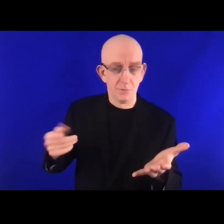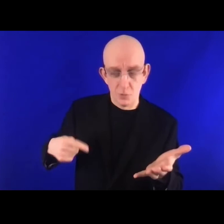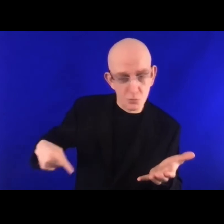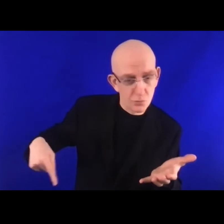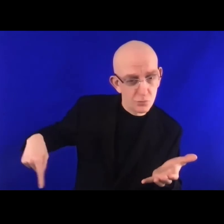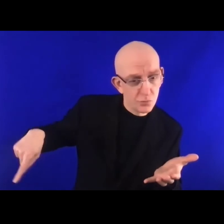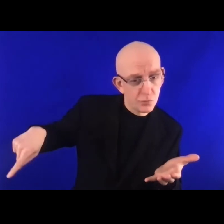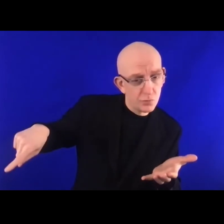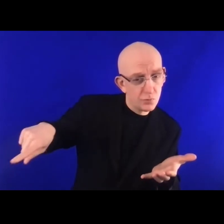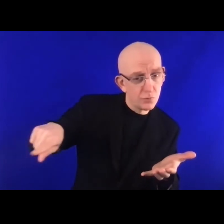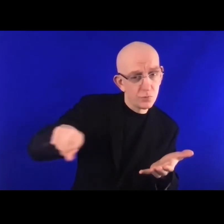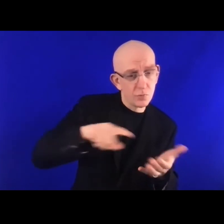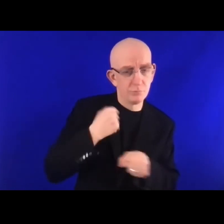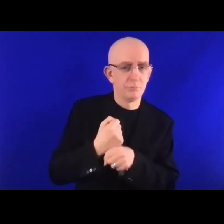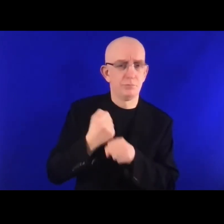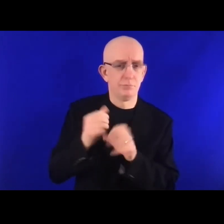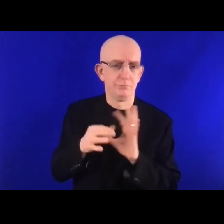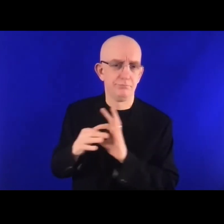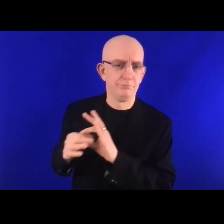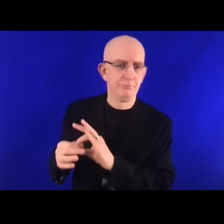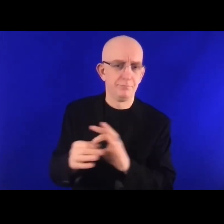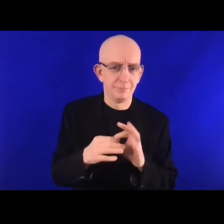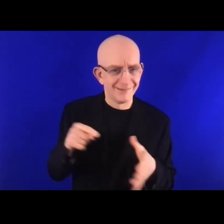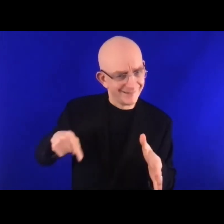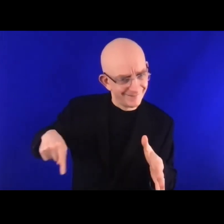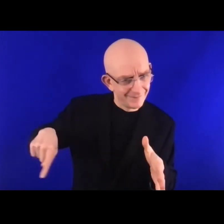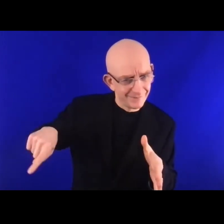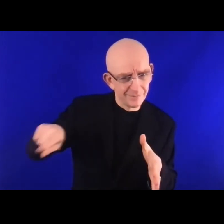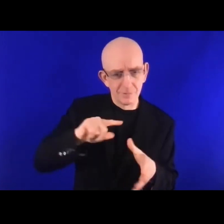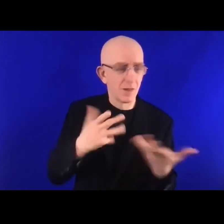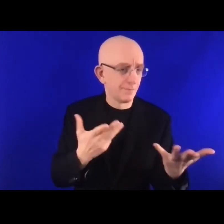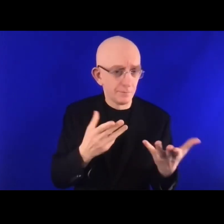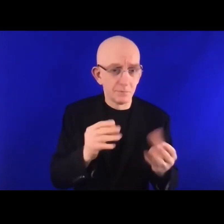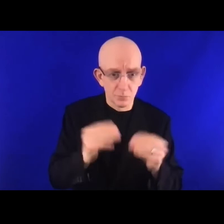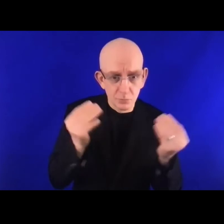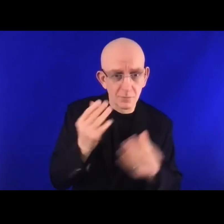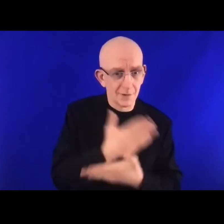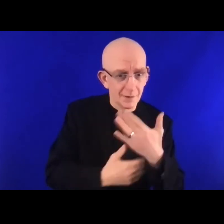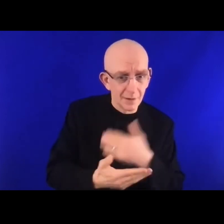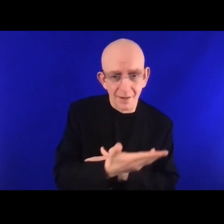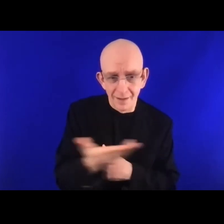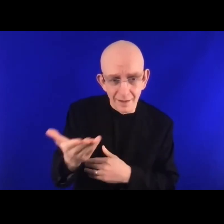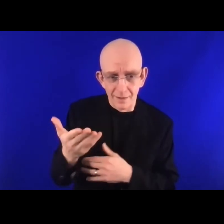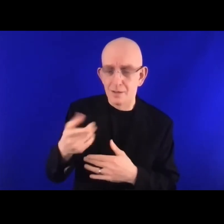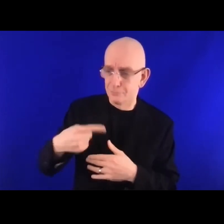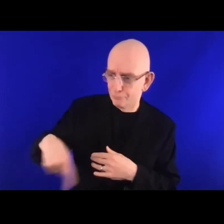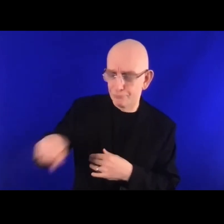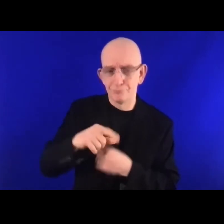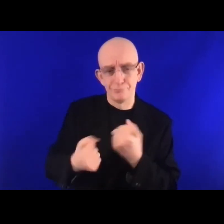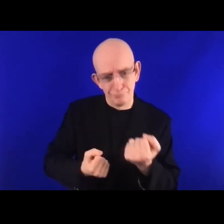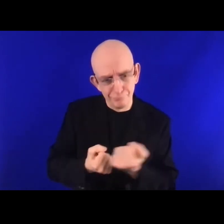to support young people and create a safe space for their